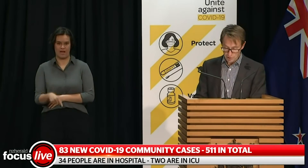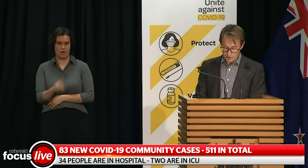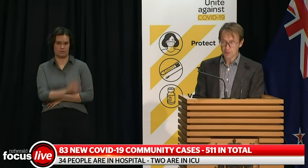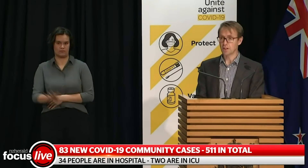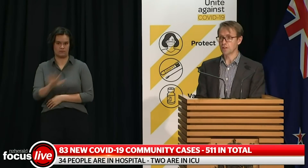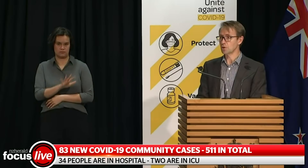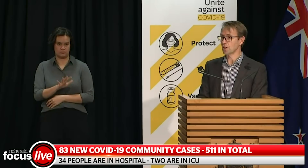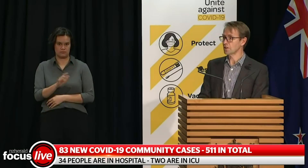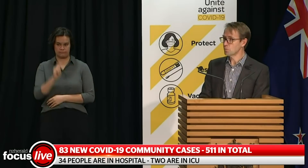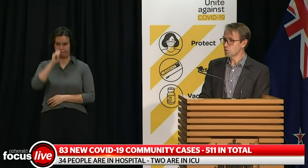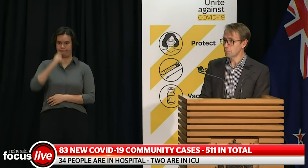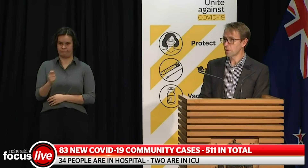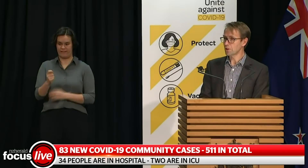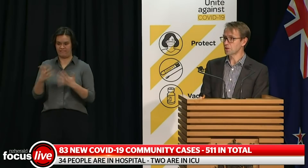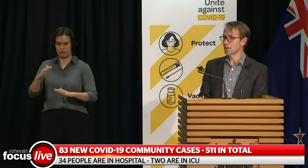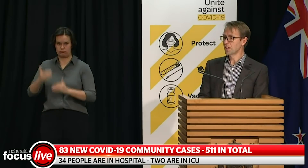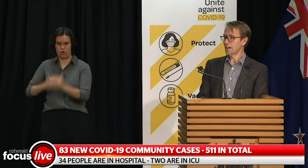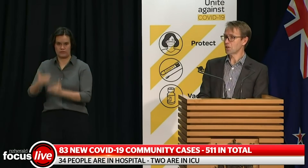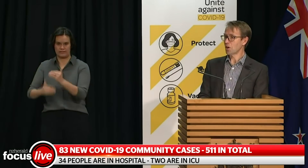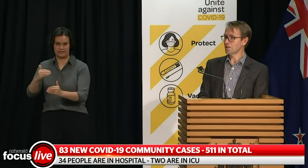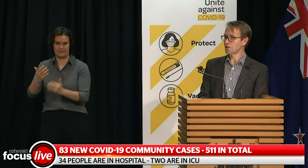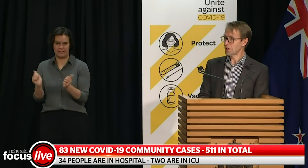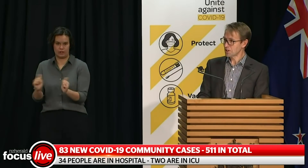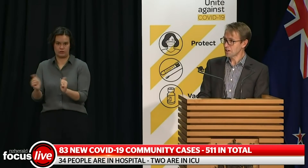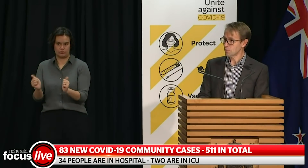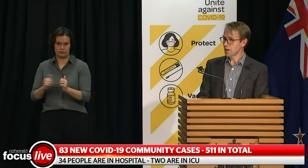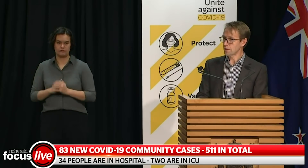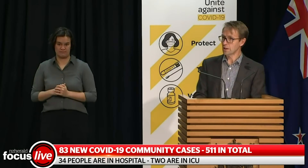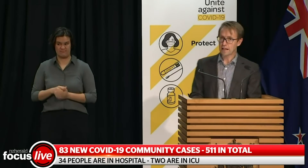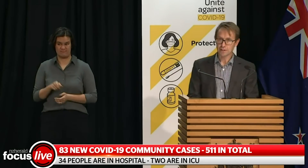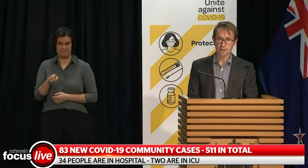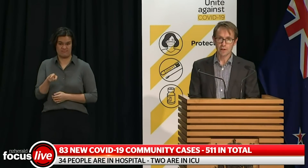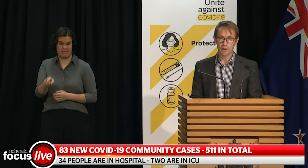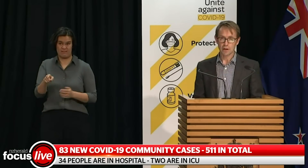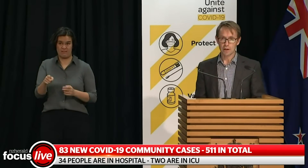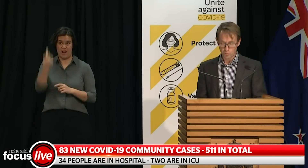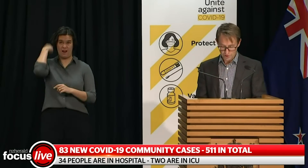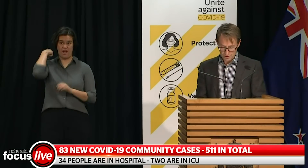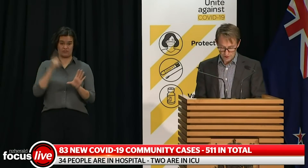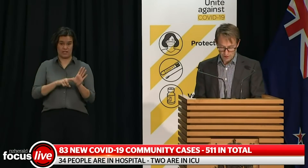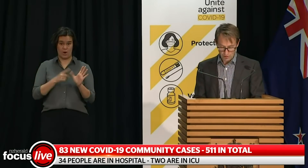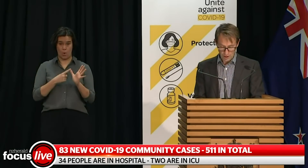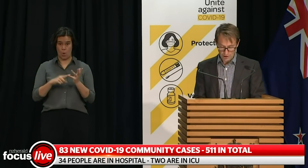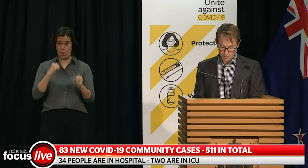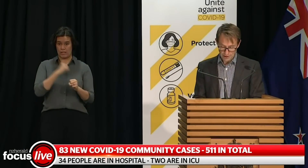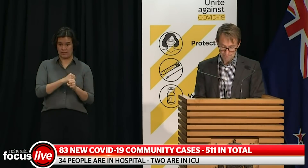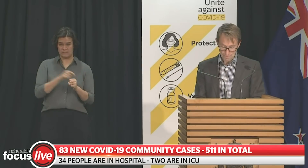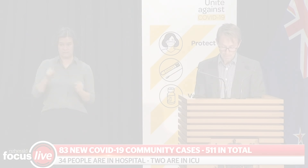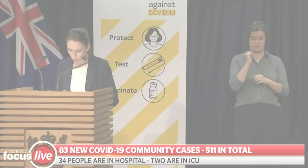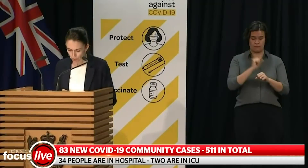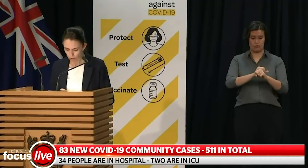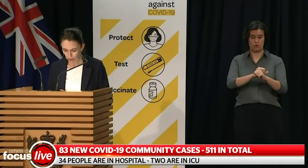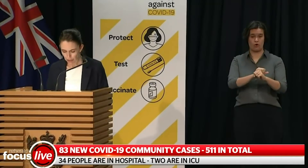23,139 swabs processed. That seems like a small number, but it is as high as the biggest days we had last August in our